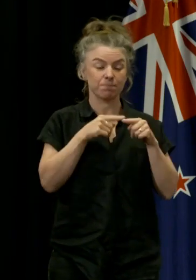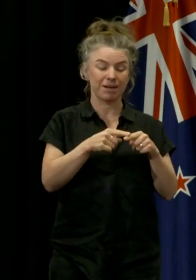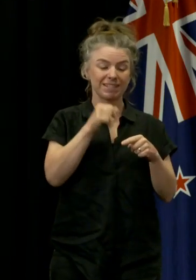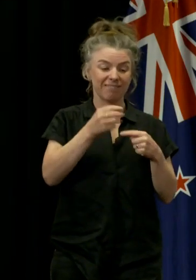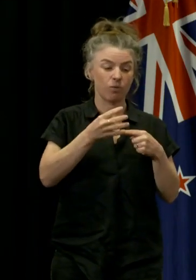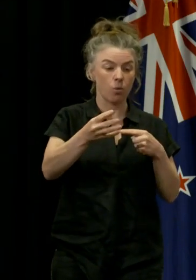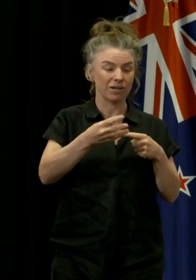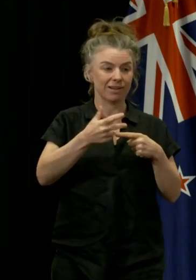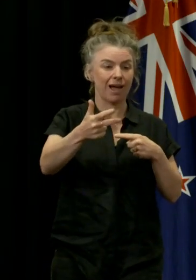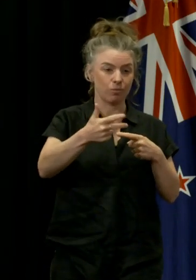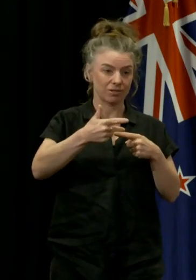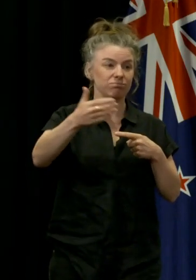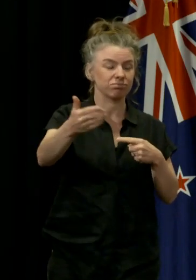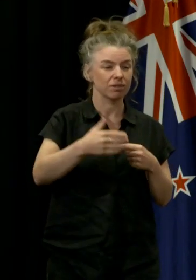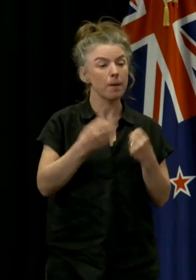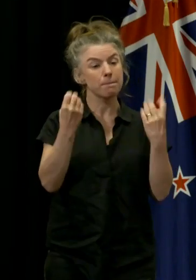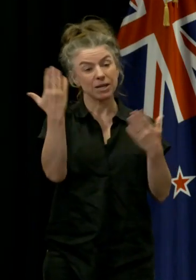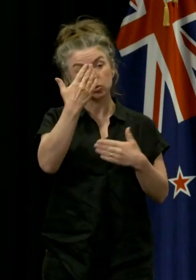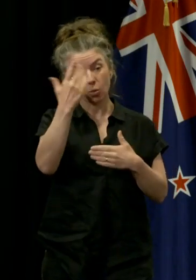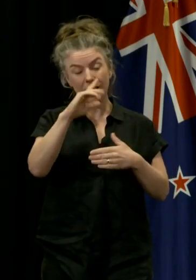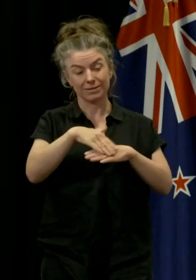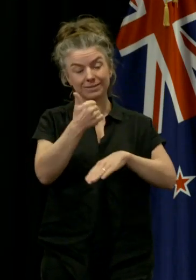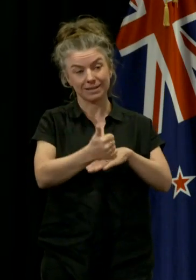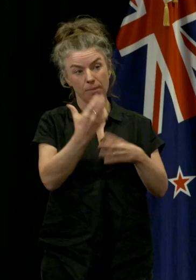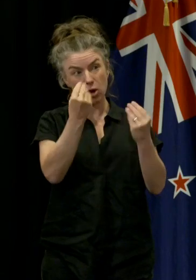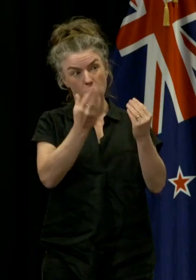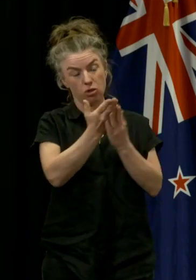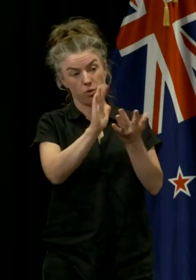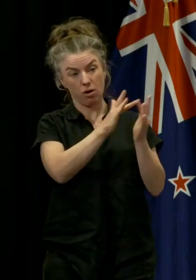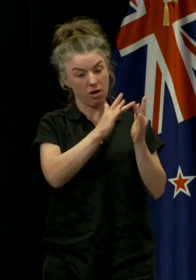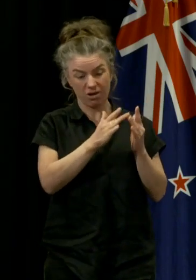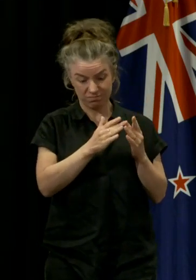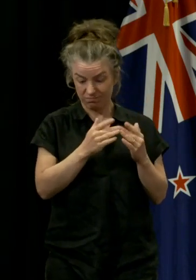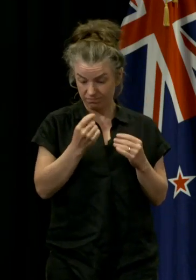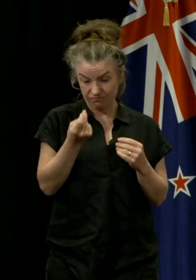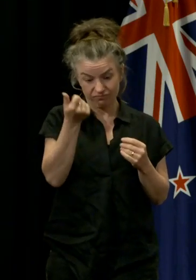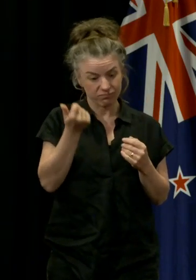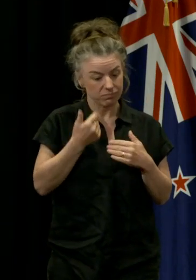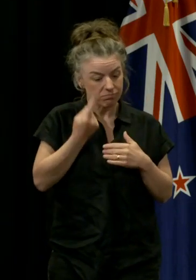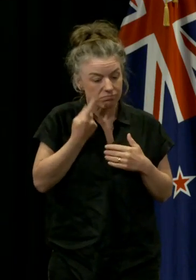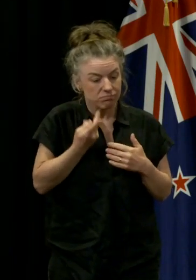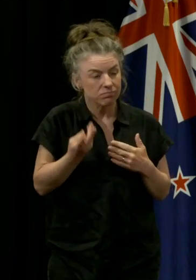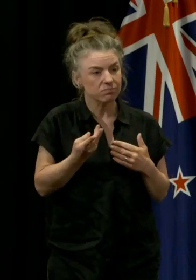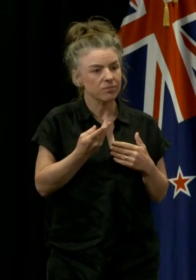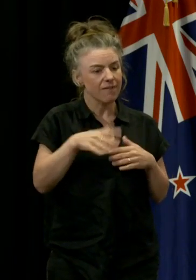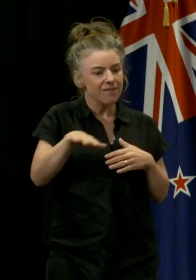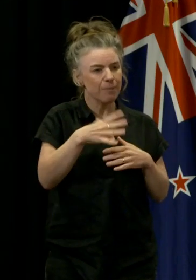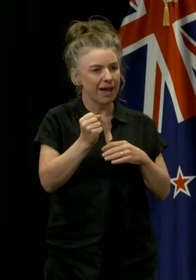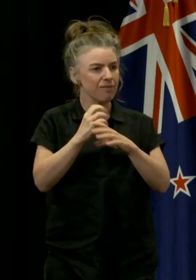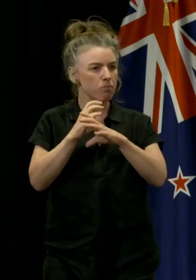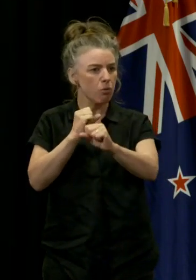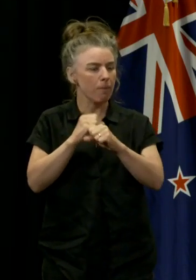schools can start online learning fairly quickly. Their kids have devices, the families have broadband at home, they've got